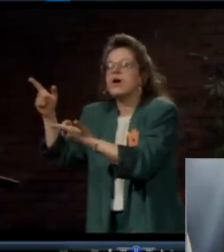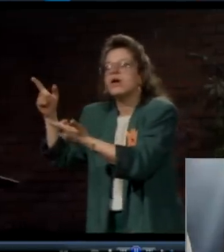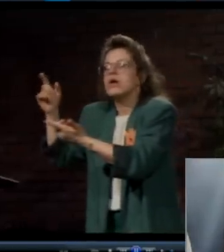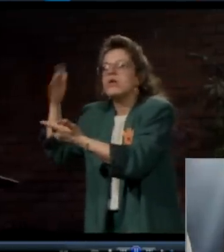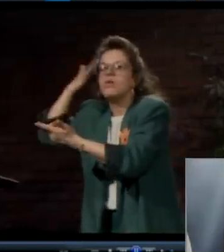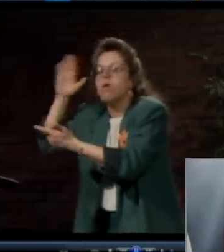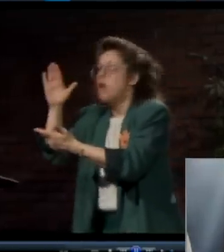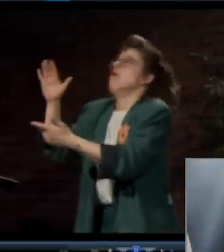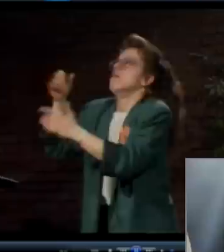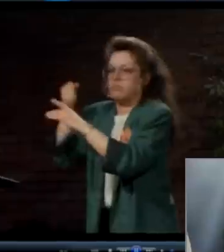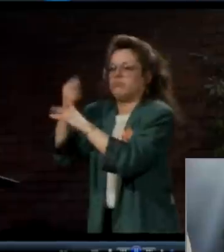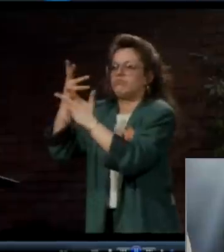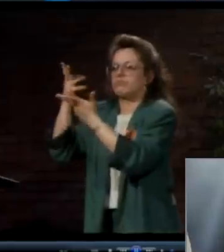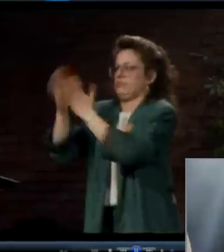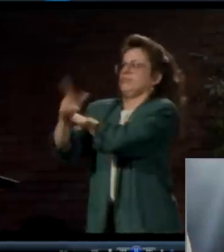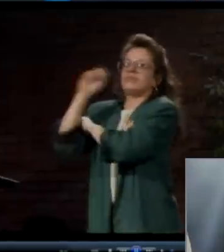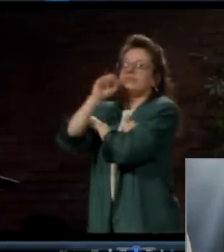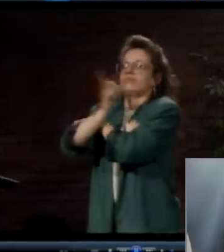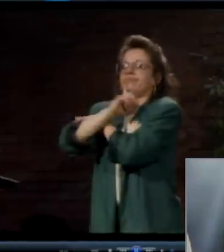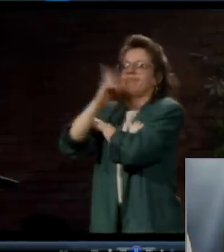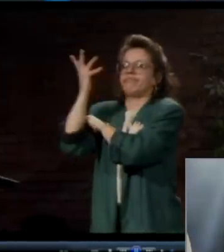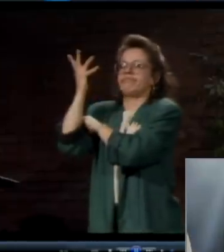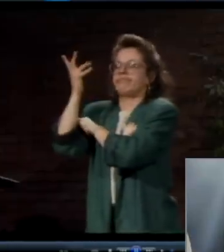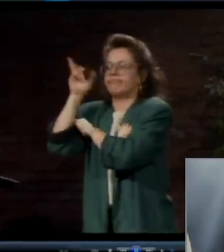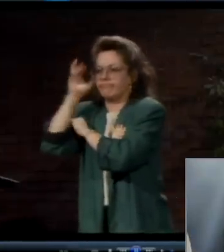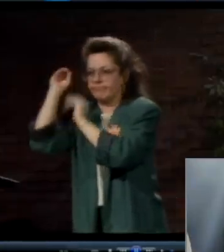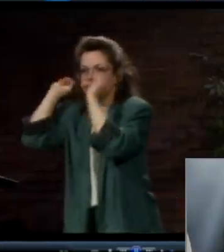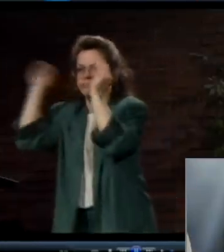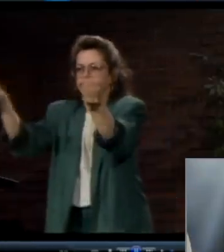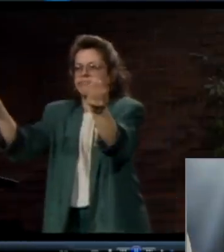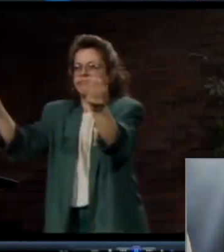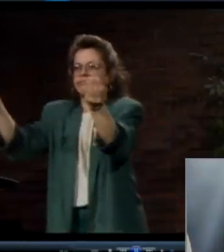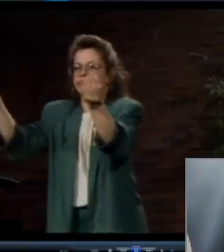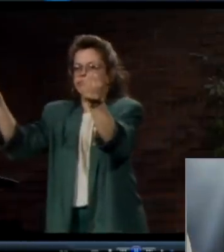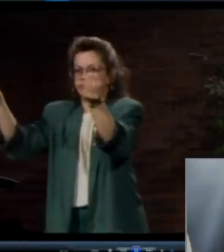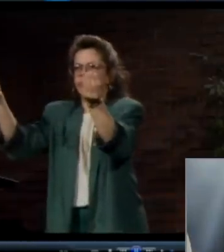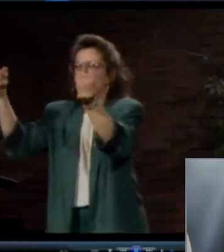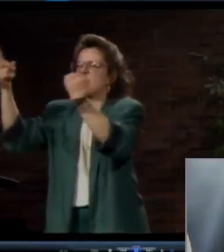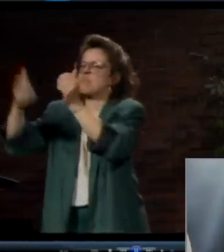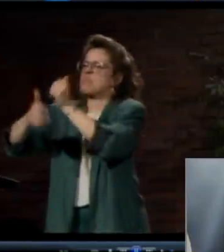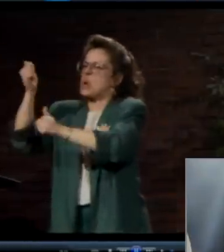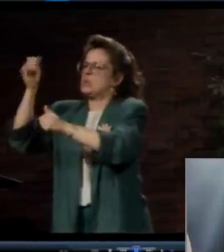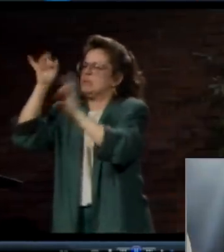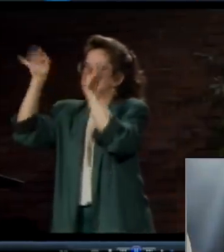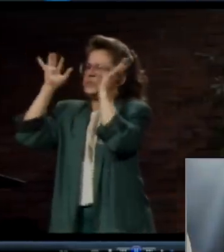been an accident, something drastic could have happened that just suddenly they've lost their hearing.